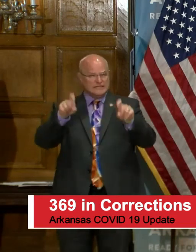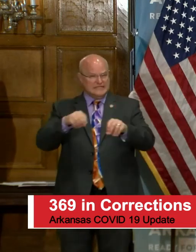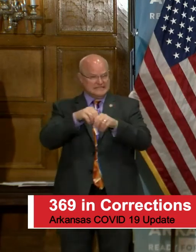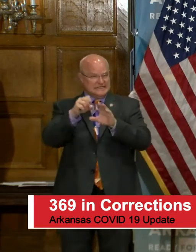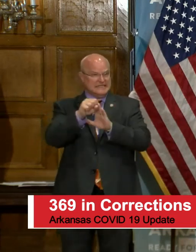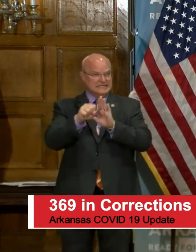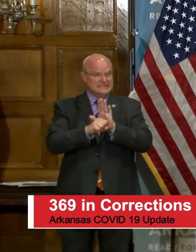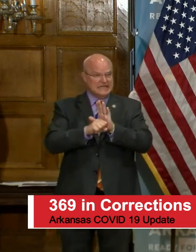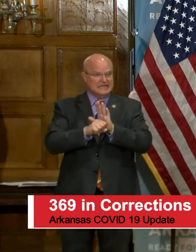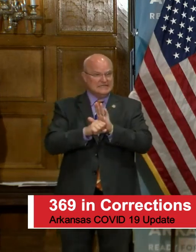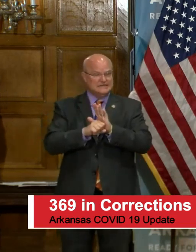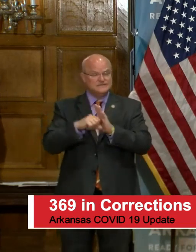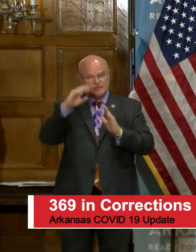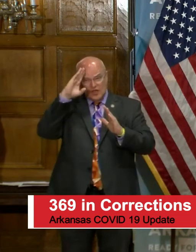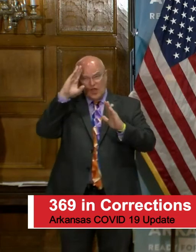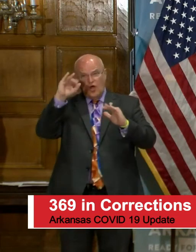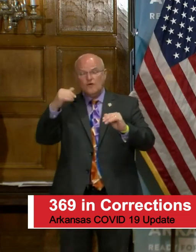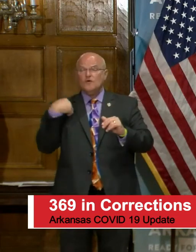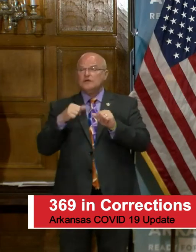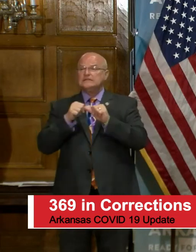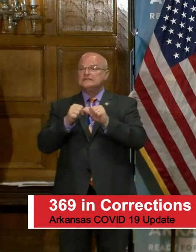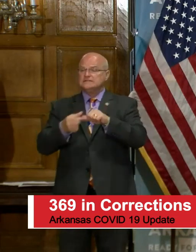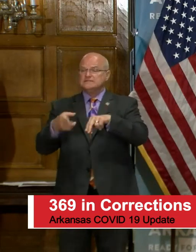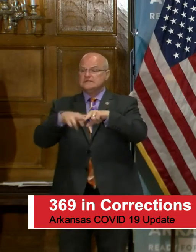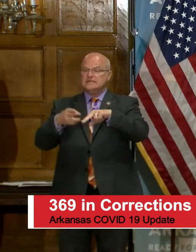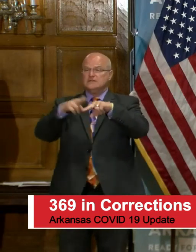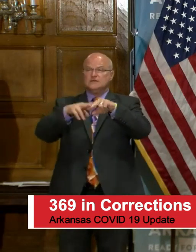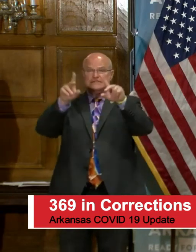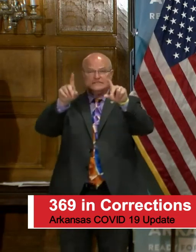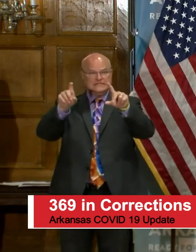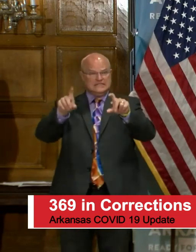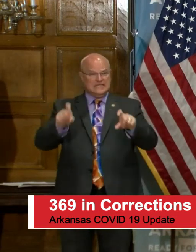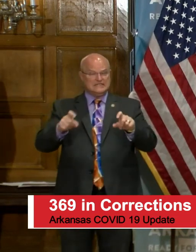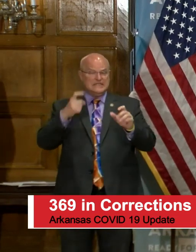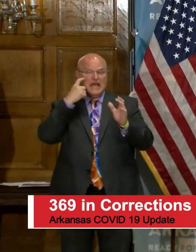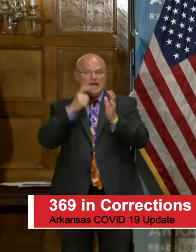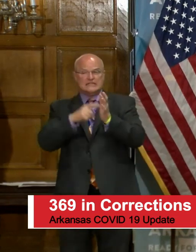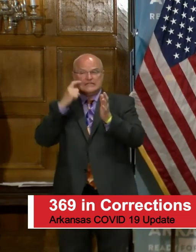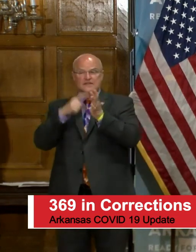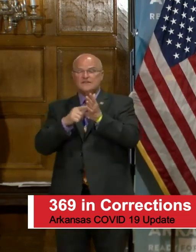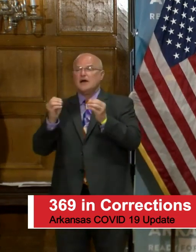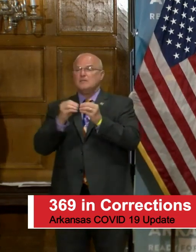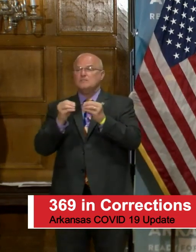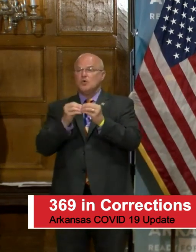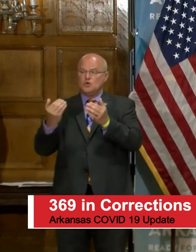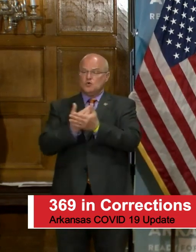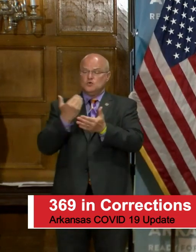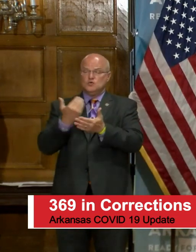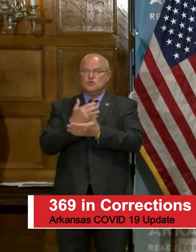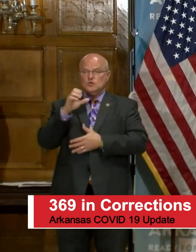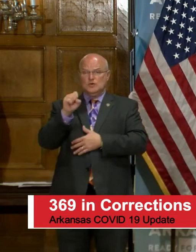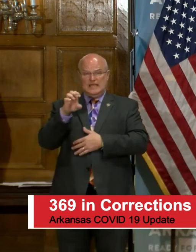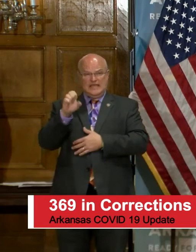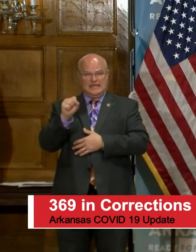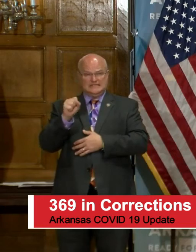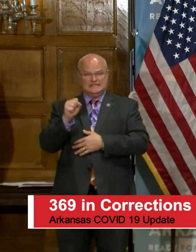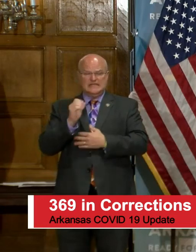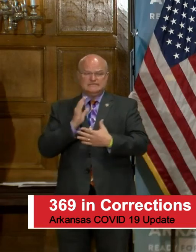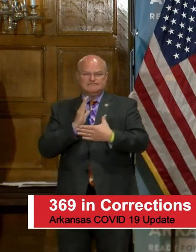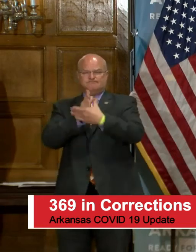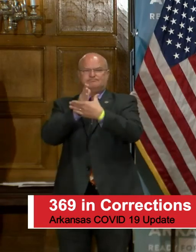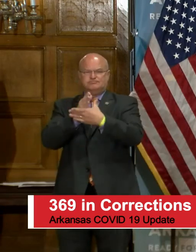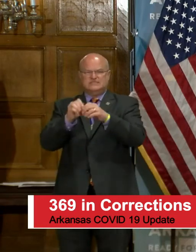in the state. Hopefully, as we continue to increase our testing, identify more of these new cases, interrupt the spread